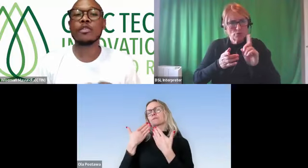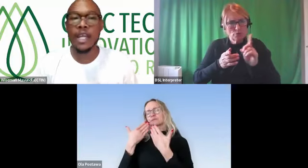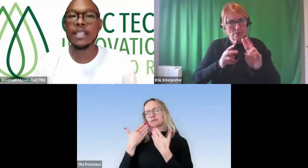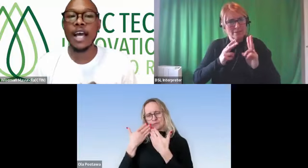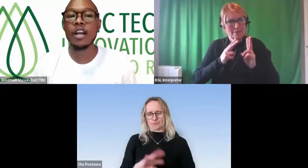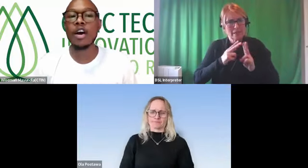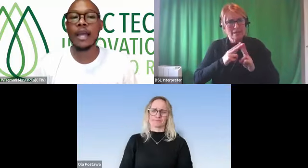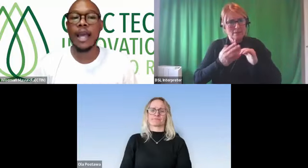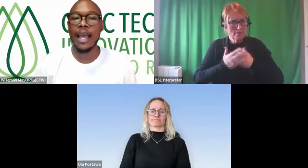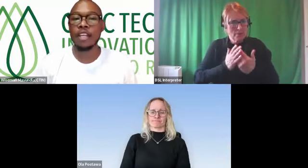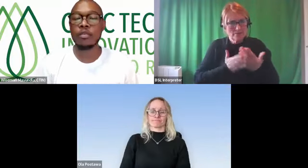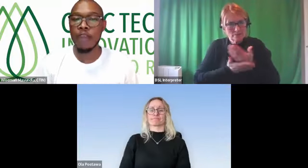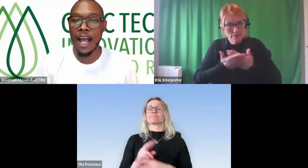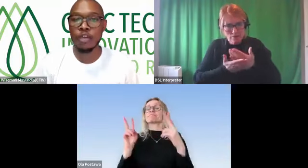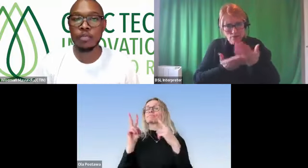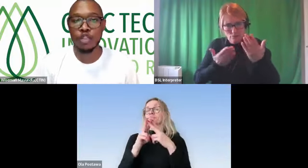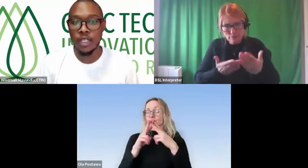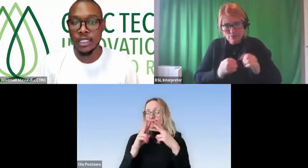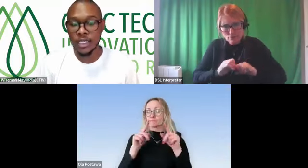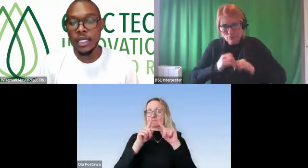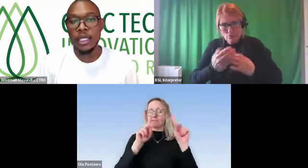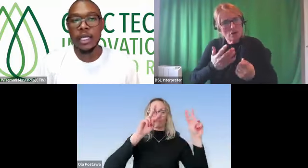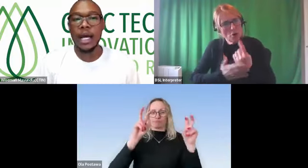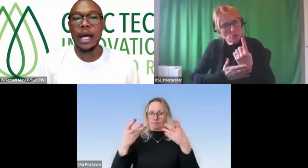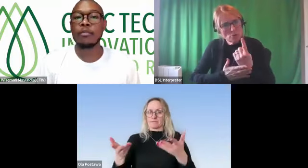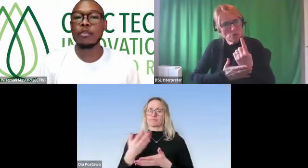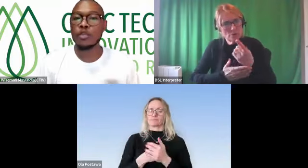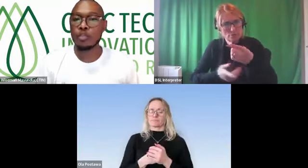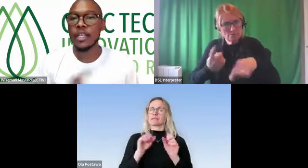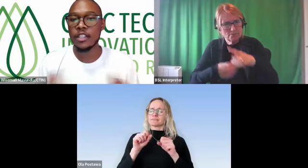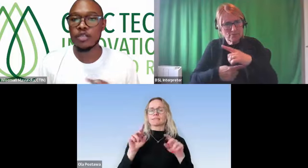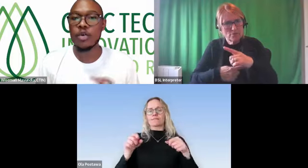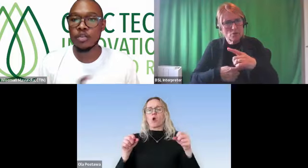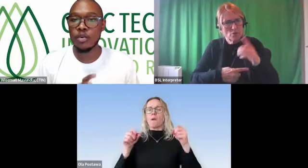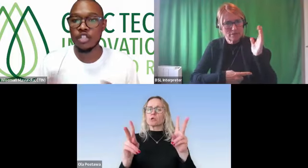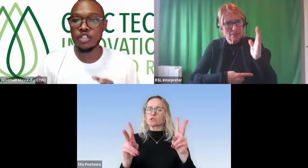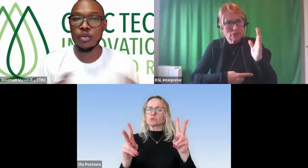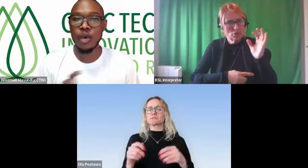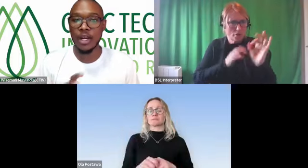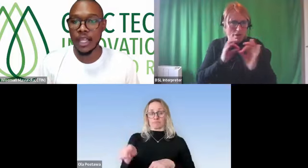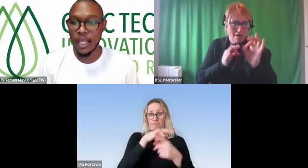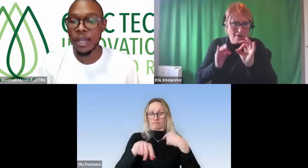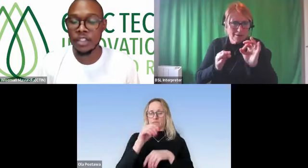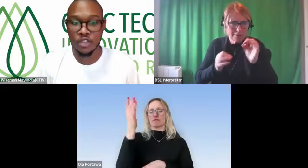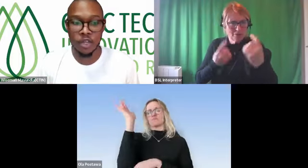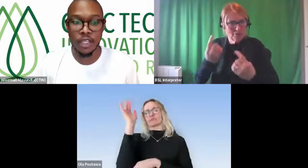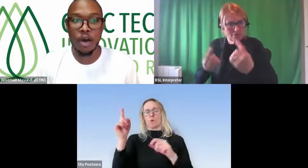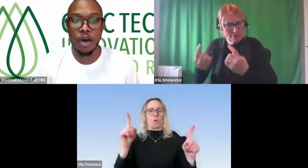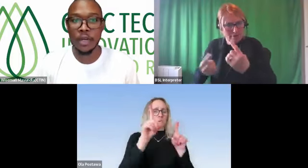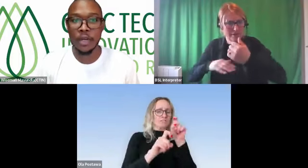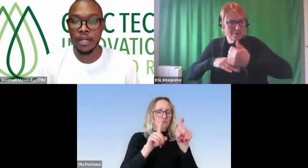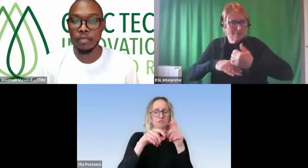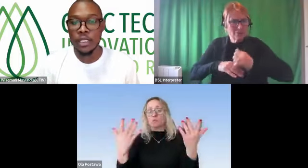second part of today's dialogue and provide opportunity for speakers to ask questions to one another based